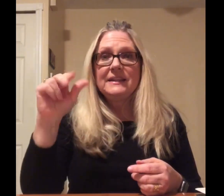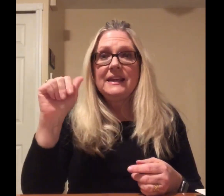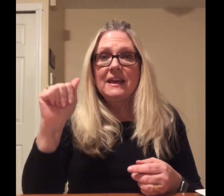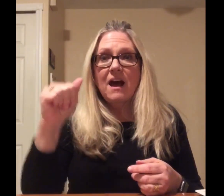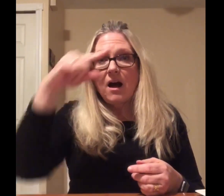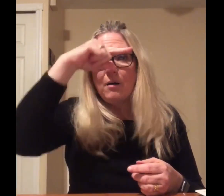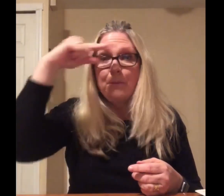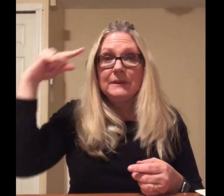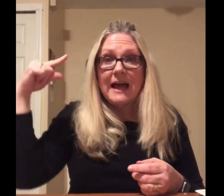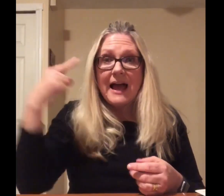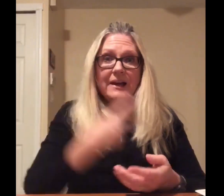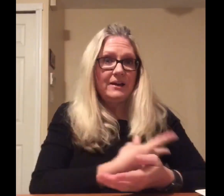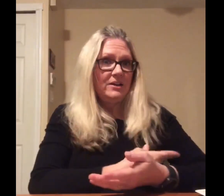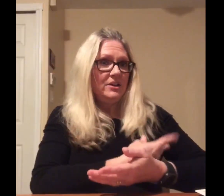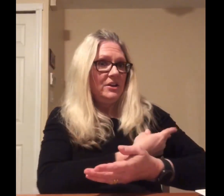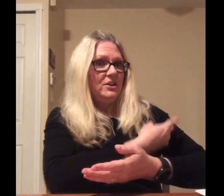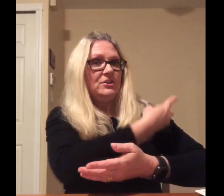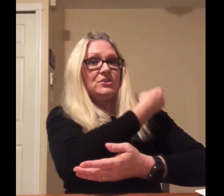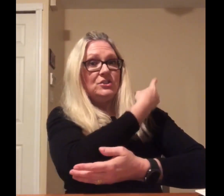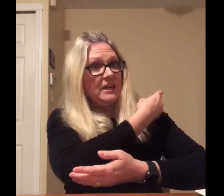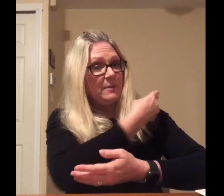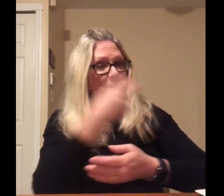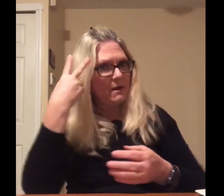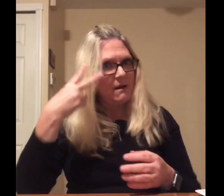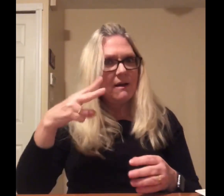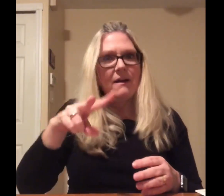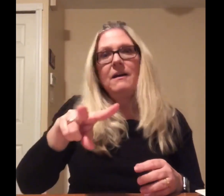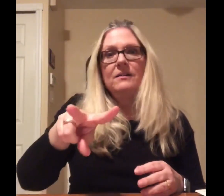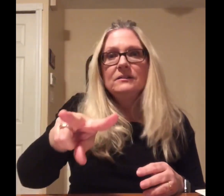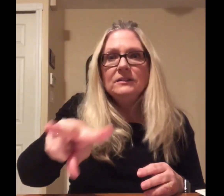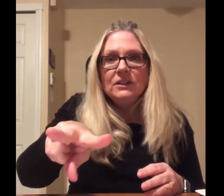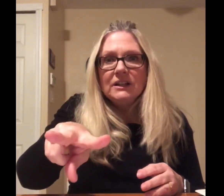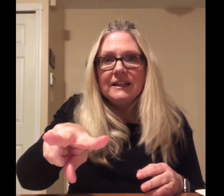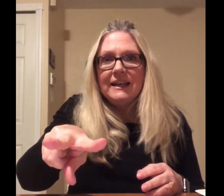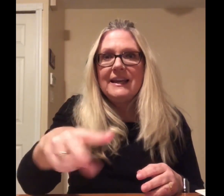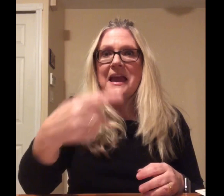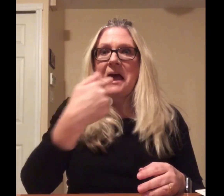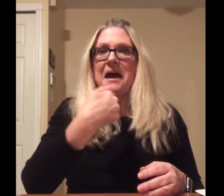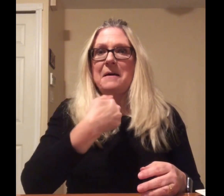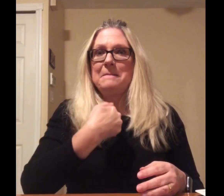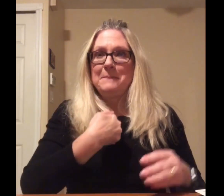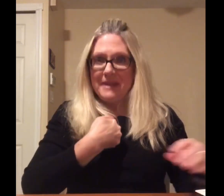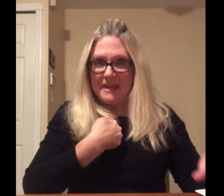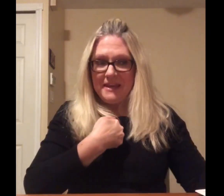see a black sheep looking at me.